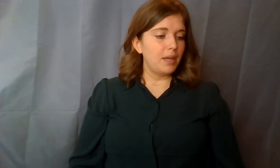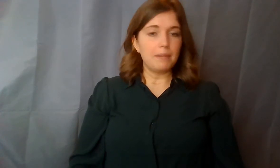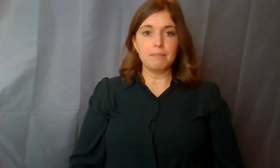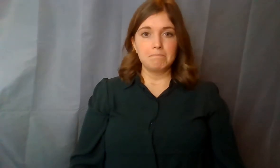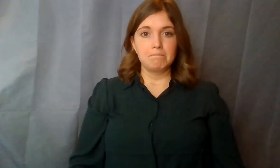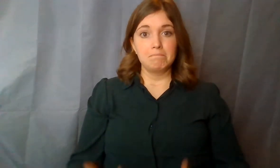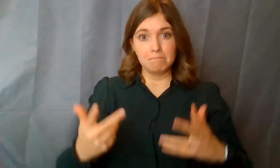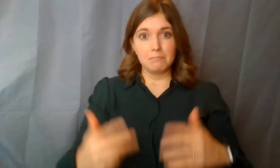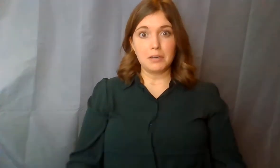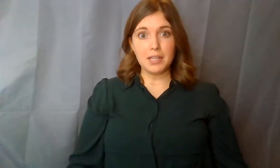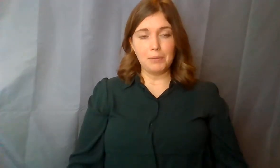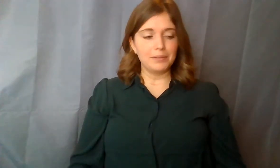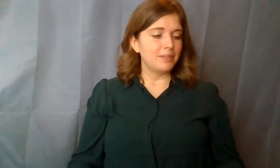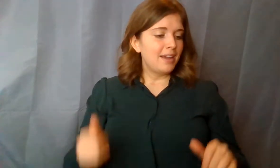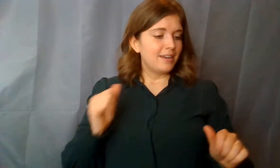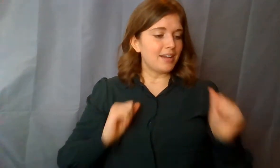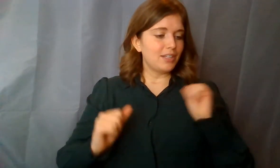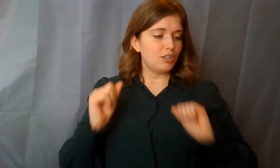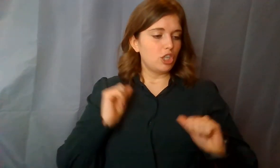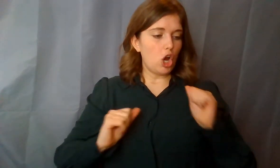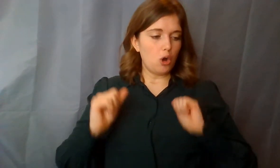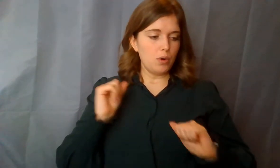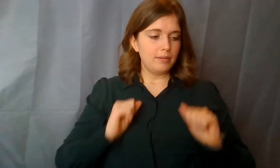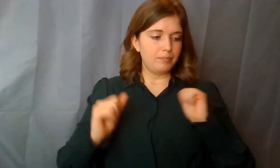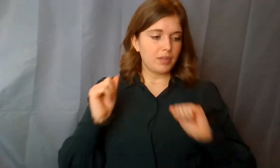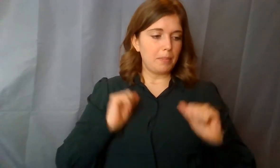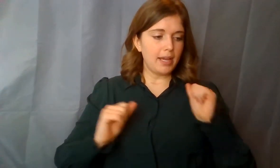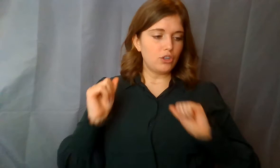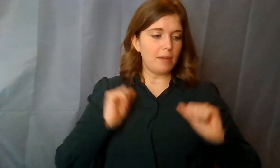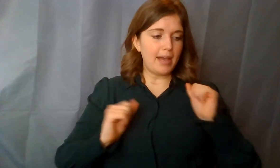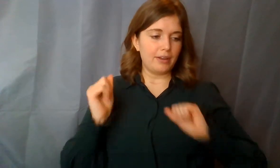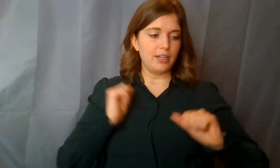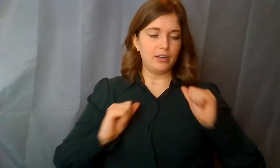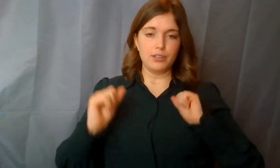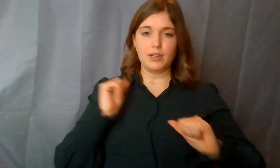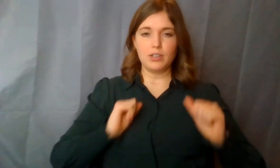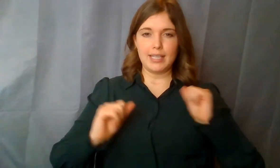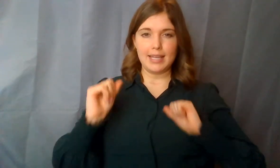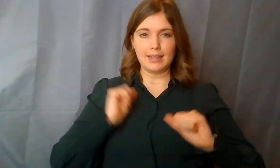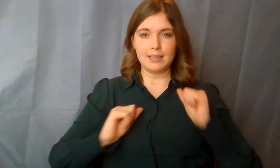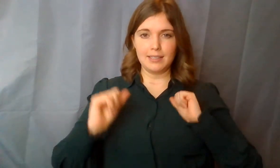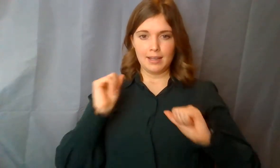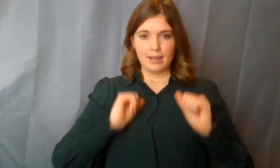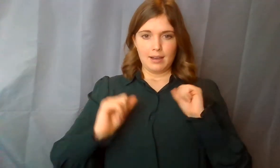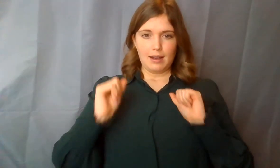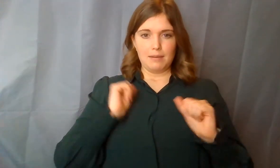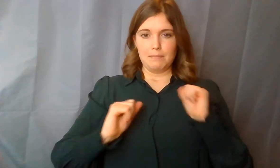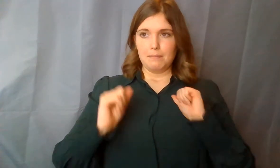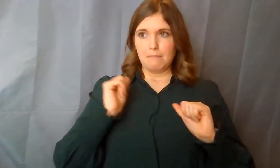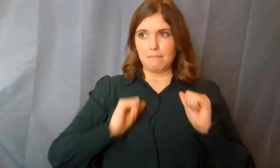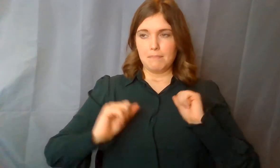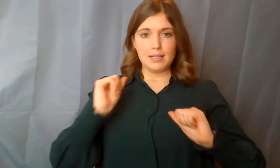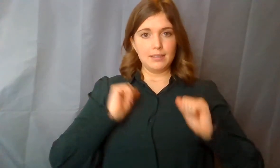Yeah, there's that one. Next is show, play, drama, act, theater. So they're just saying that this